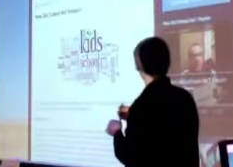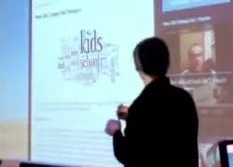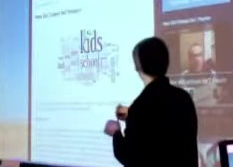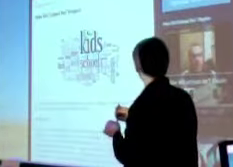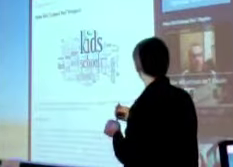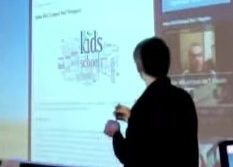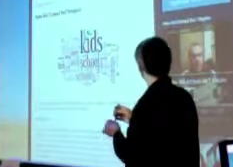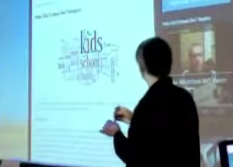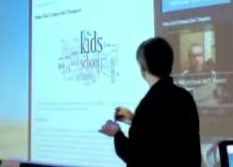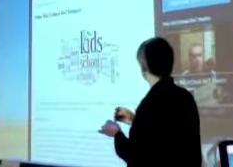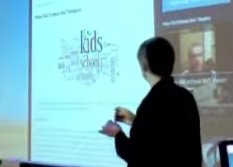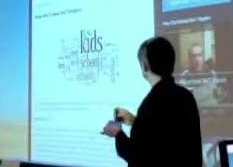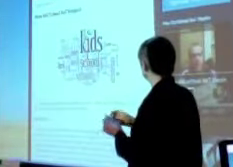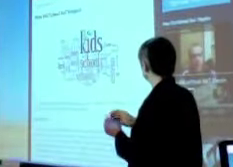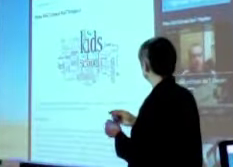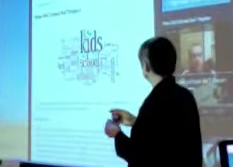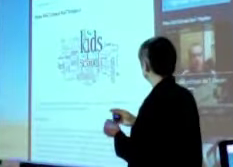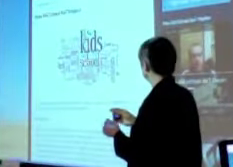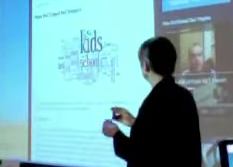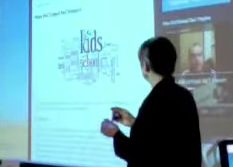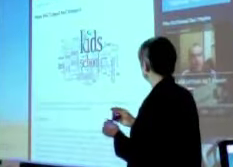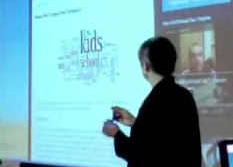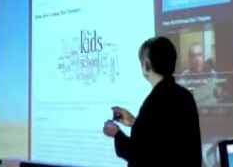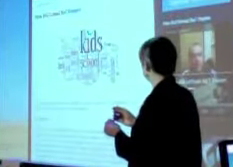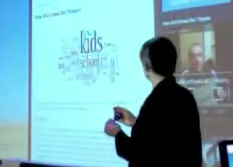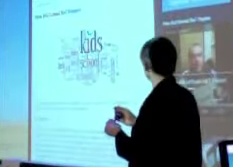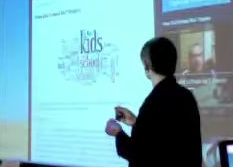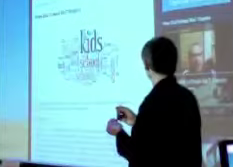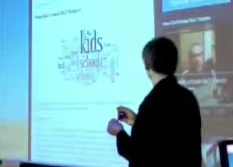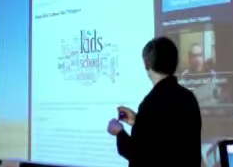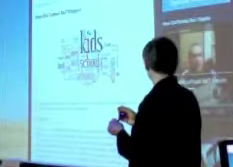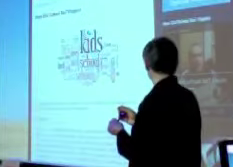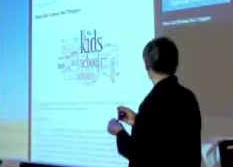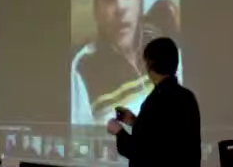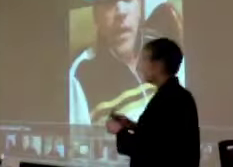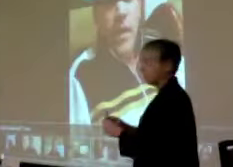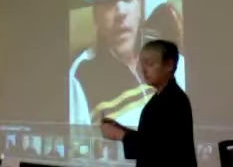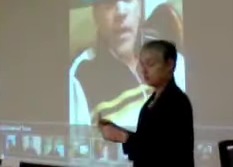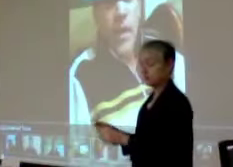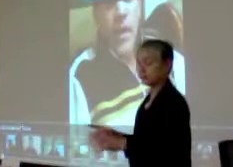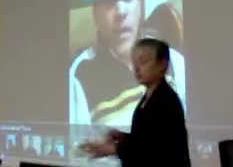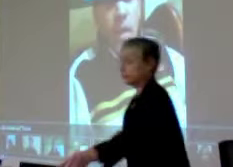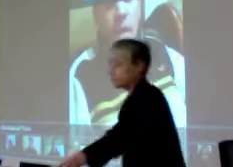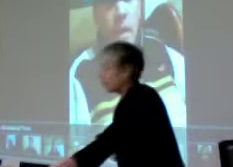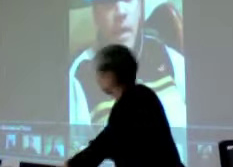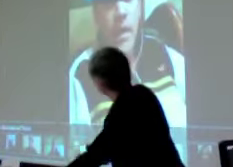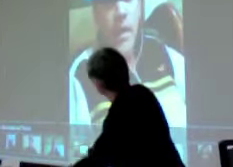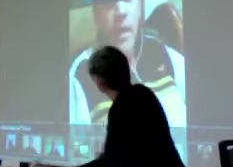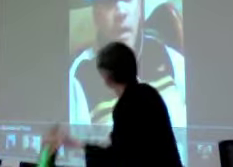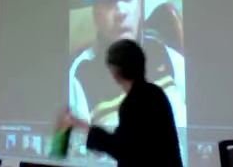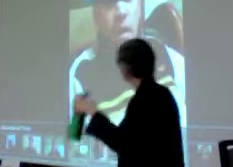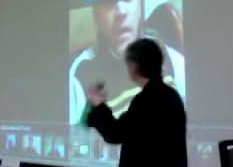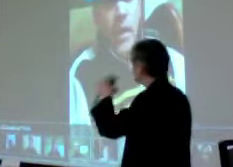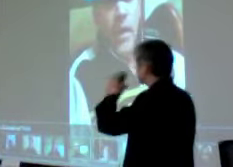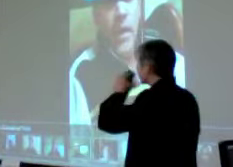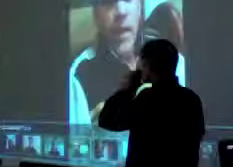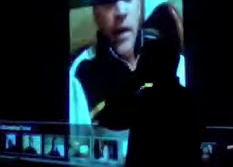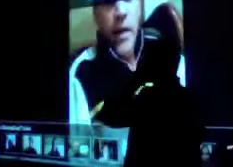muted. Good. There we go. I hear it. All right, back to Ned.